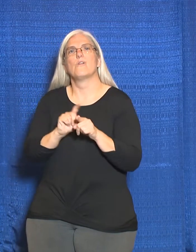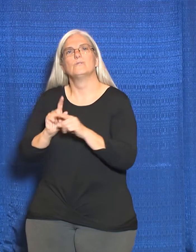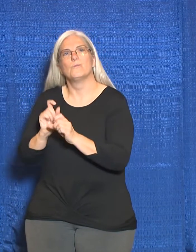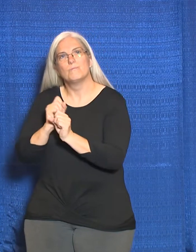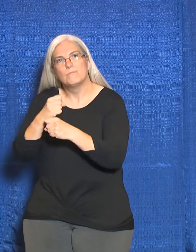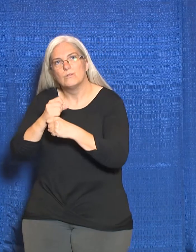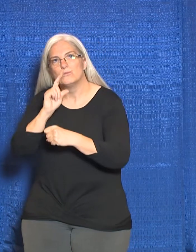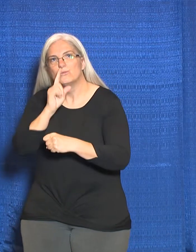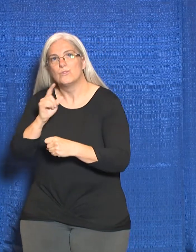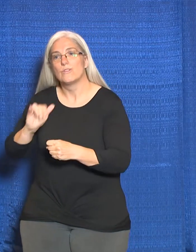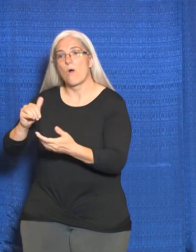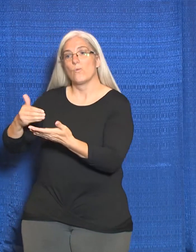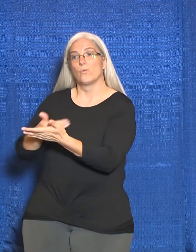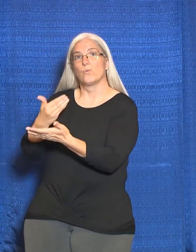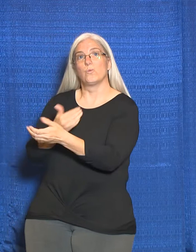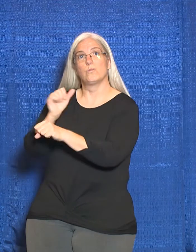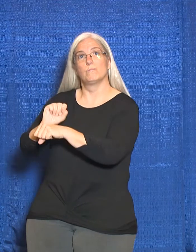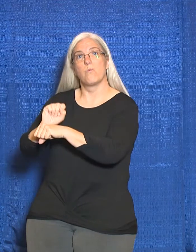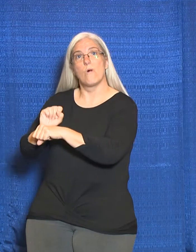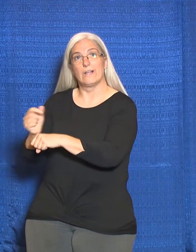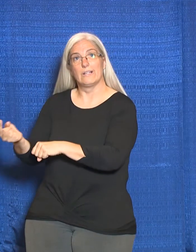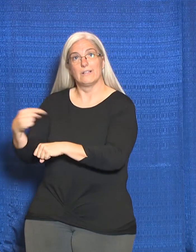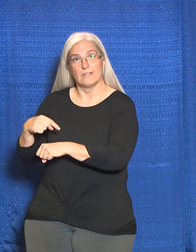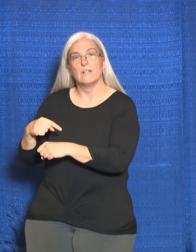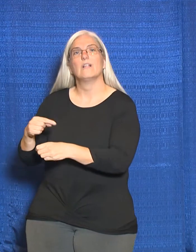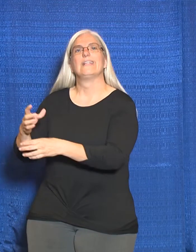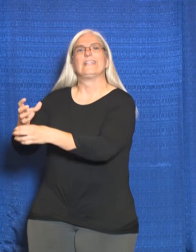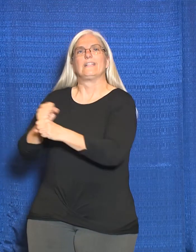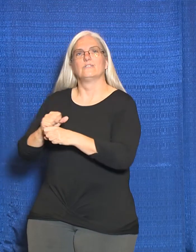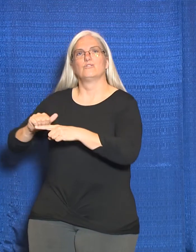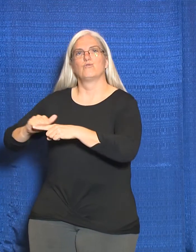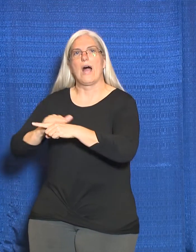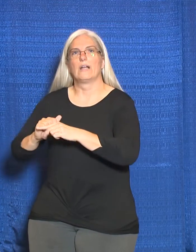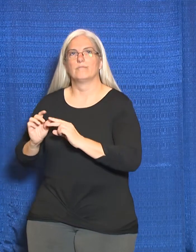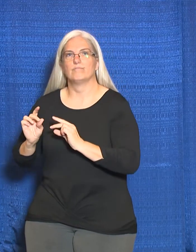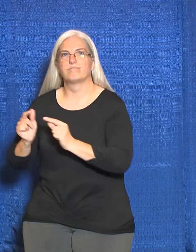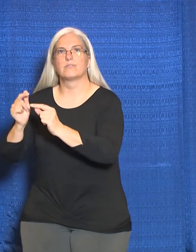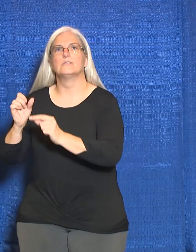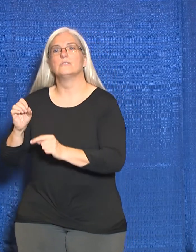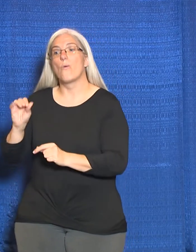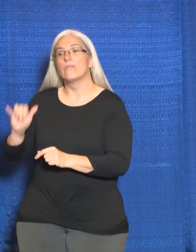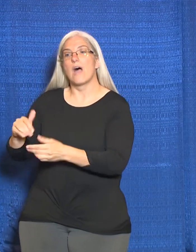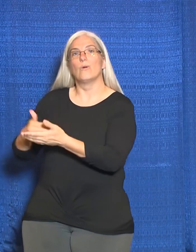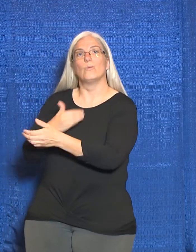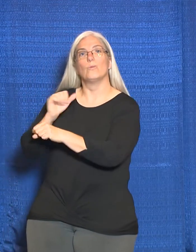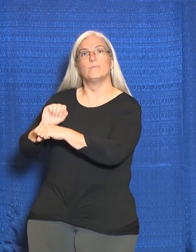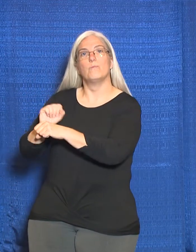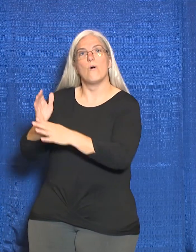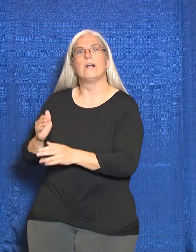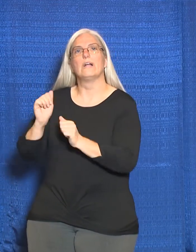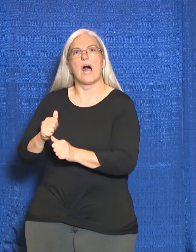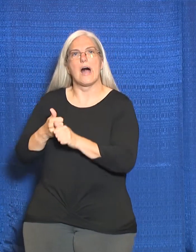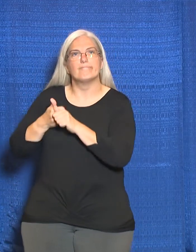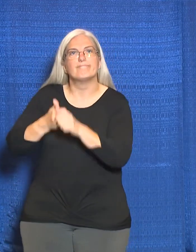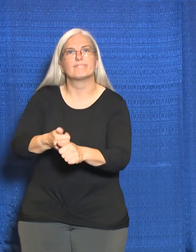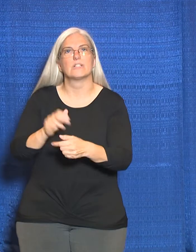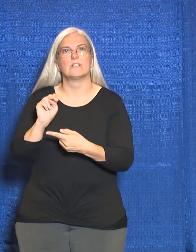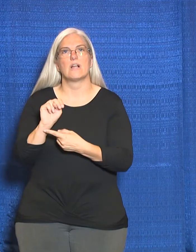new employees receive training promptly so that they can comply with the Nvra during their interactions with